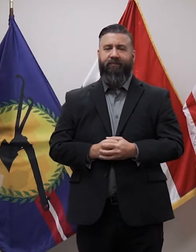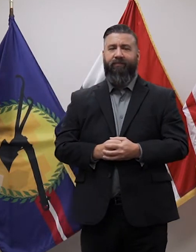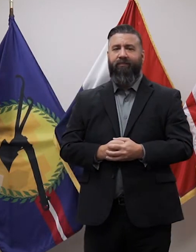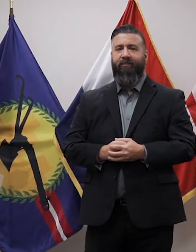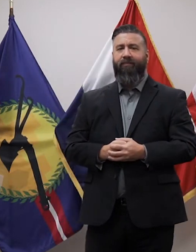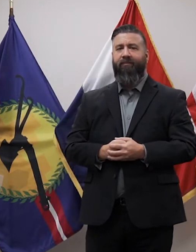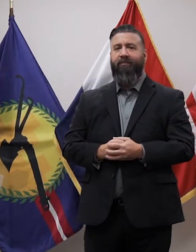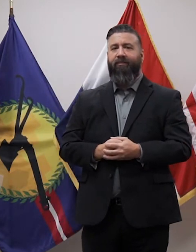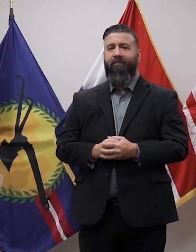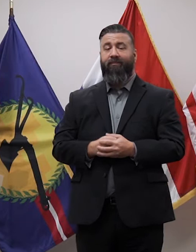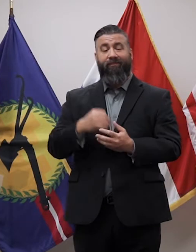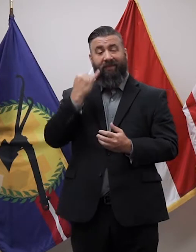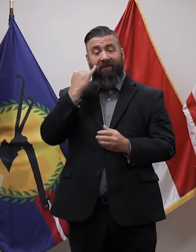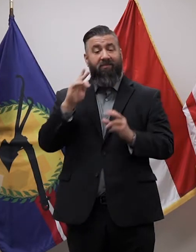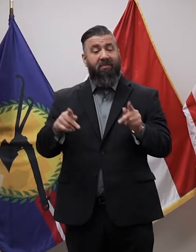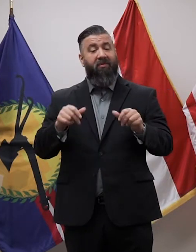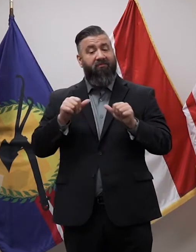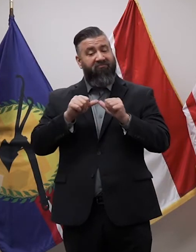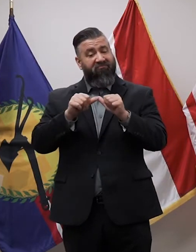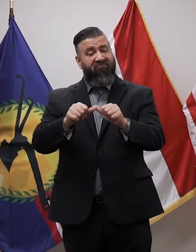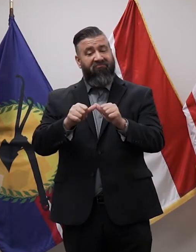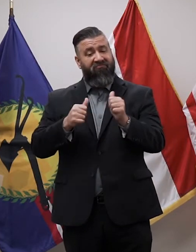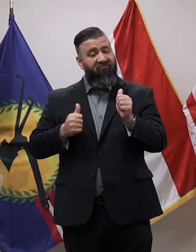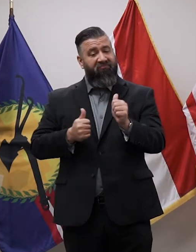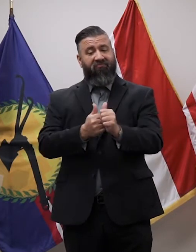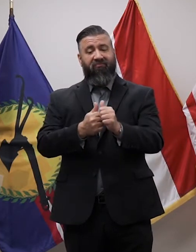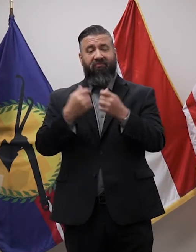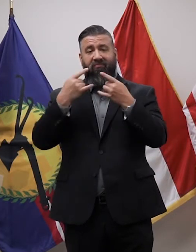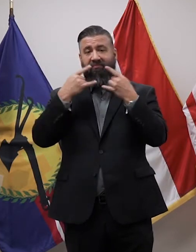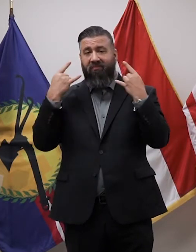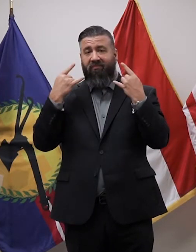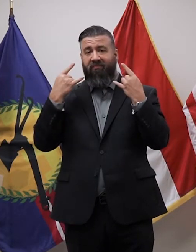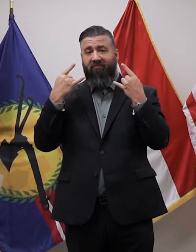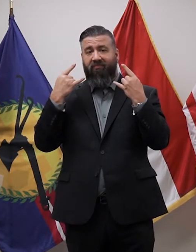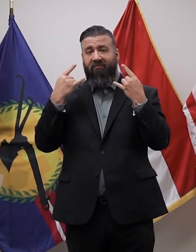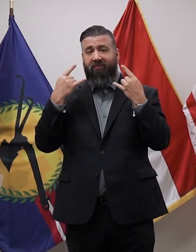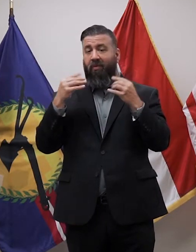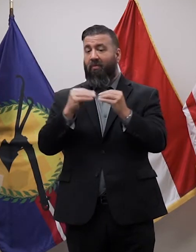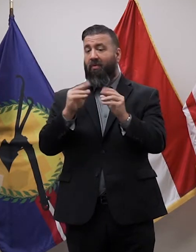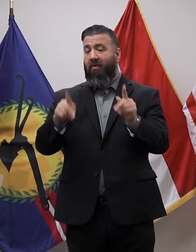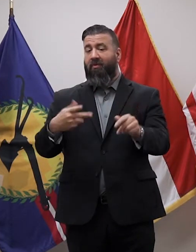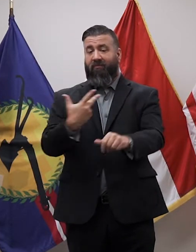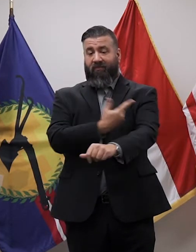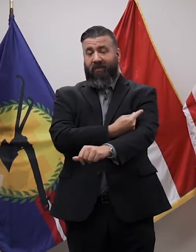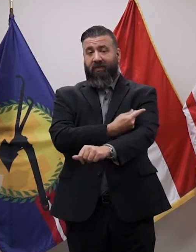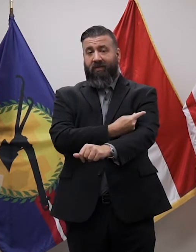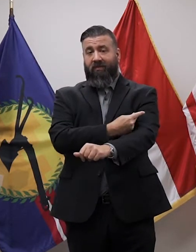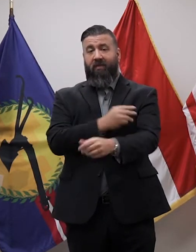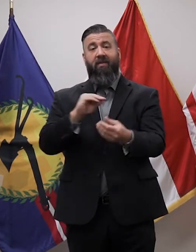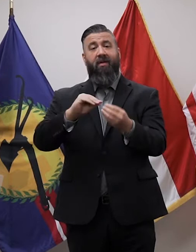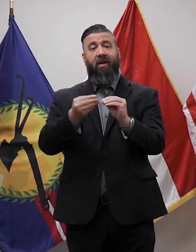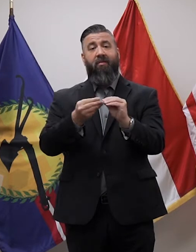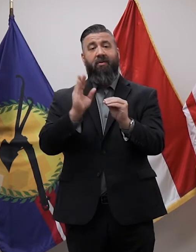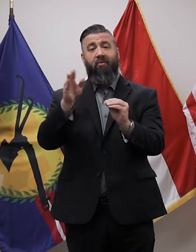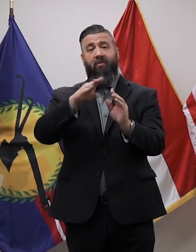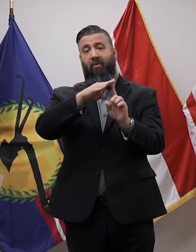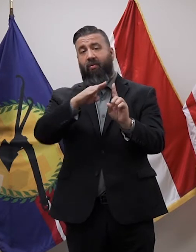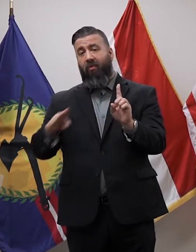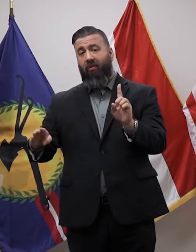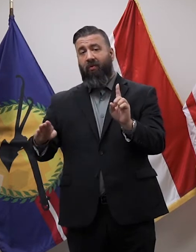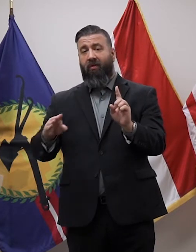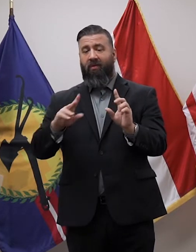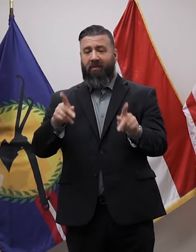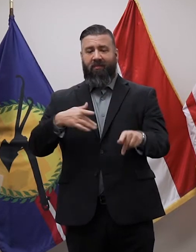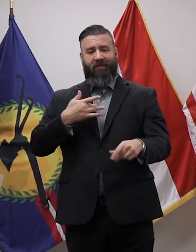If there were stronger compliance with mask wearing and more people vaccinated, then we would see our case numbers drop and more people would feel safe to move